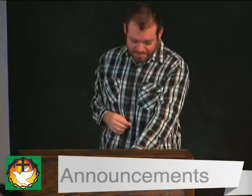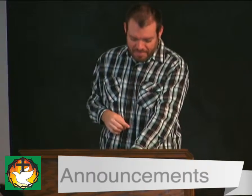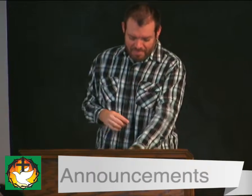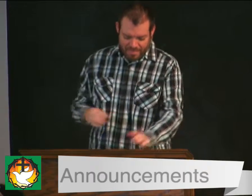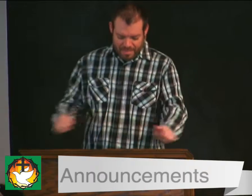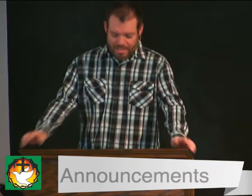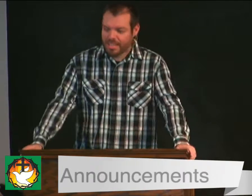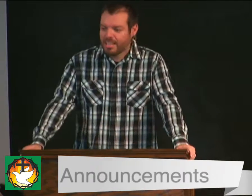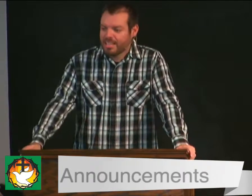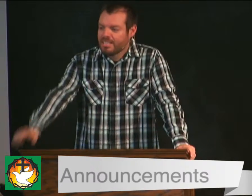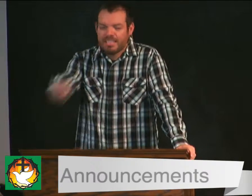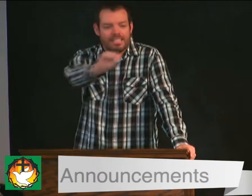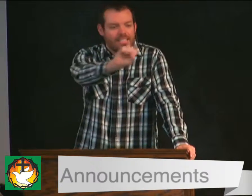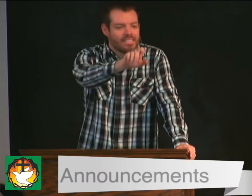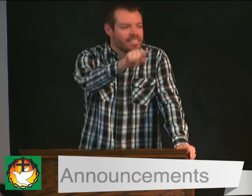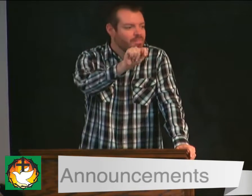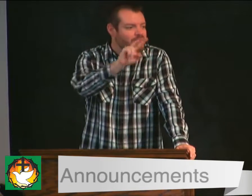something.